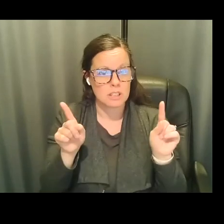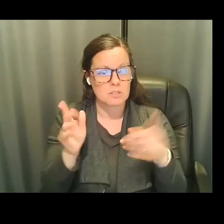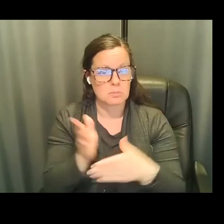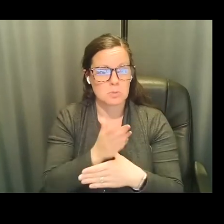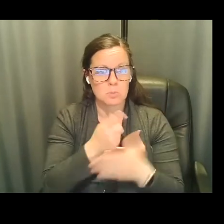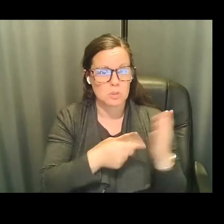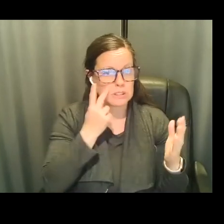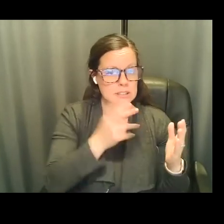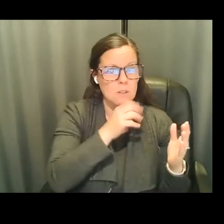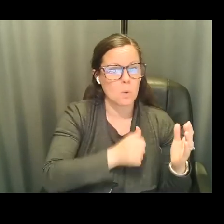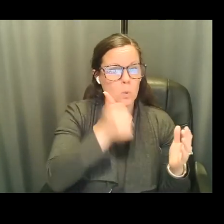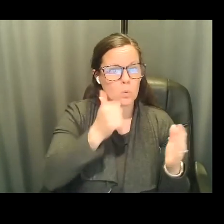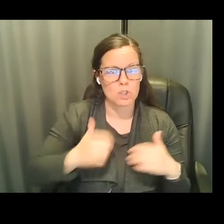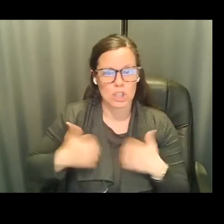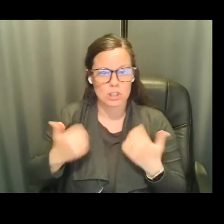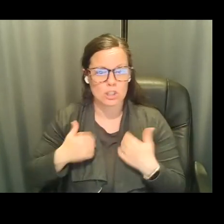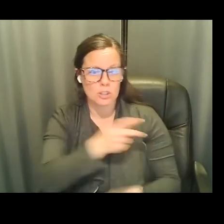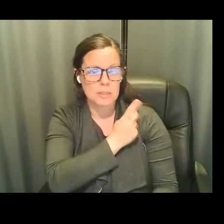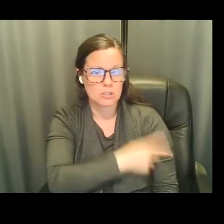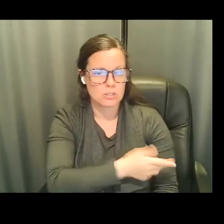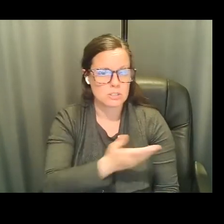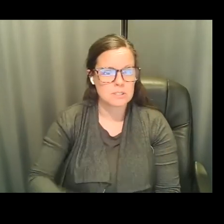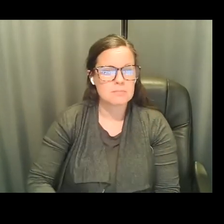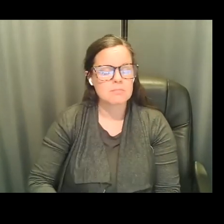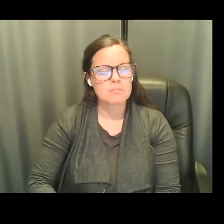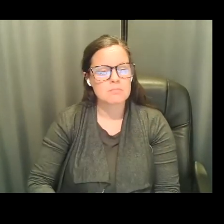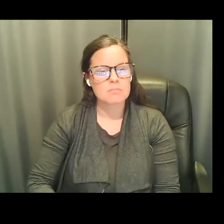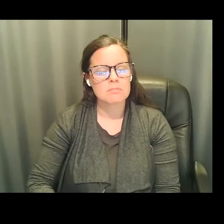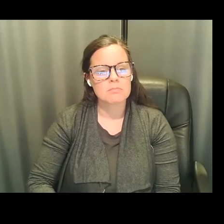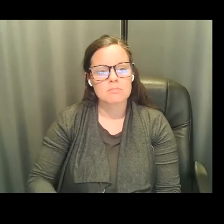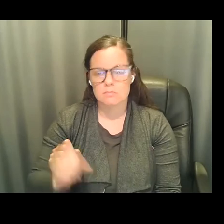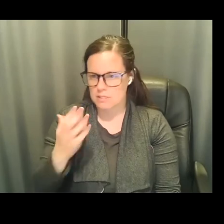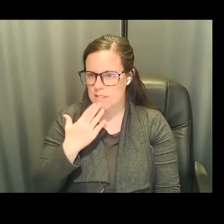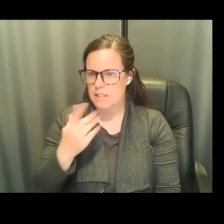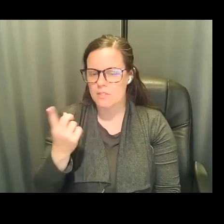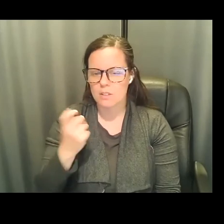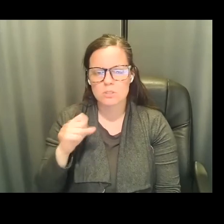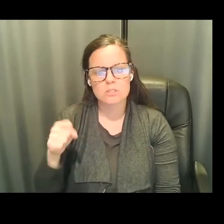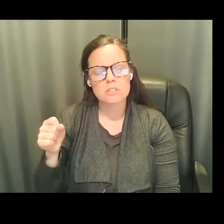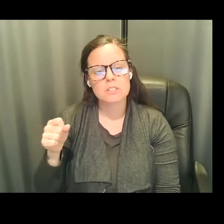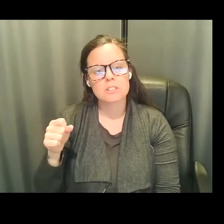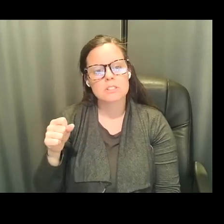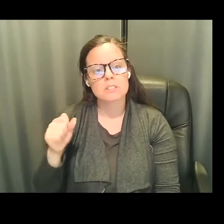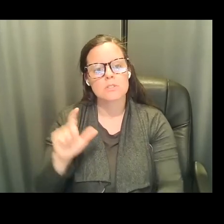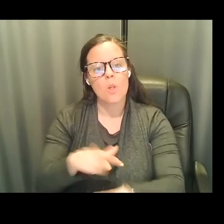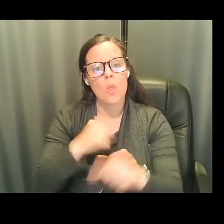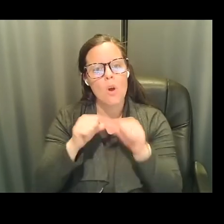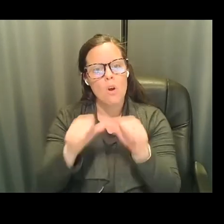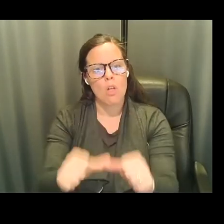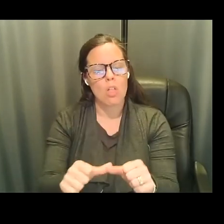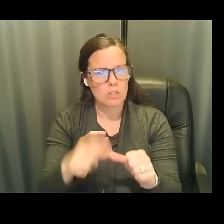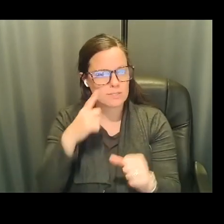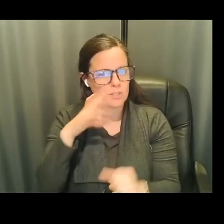between older and younger patients? So yeah, thanks for that question. Yeah, the long haulers and COVID is one of